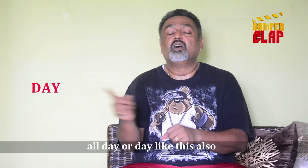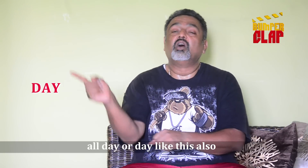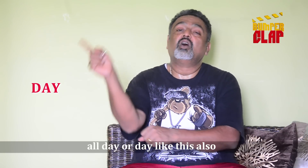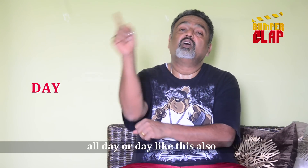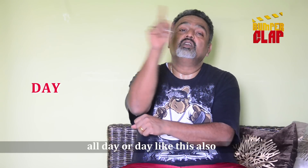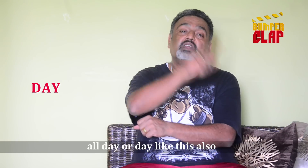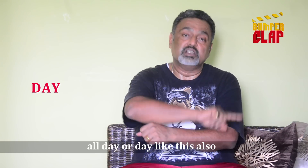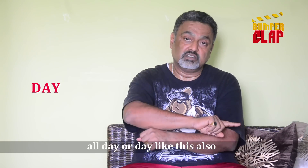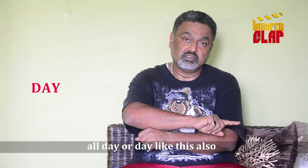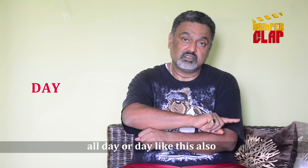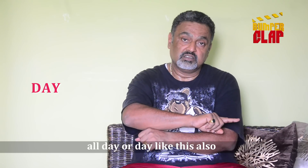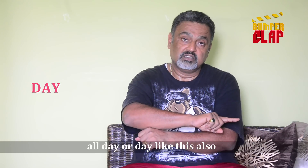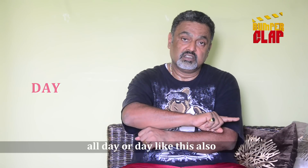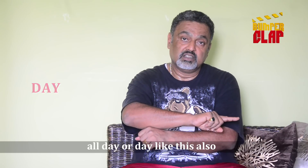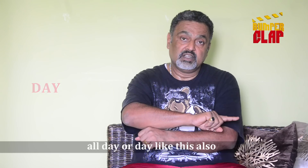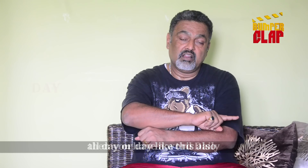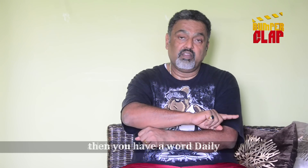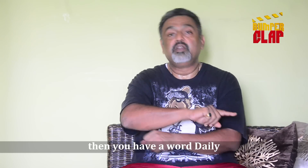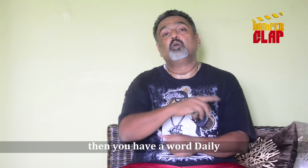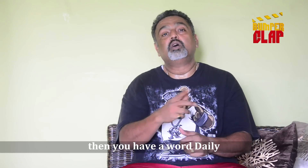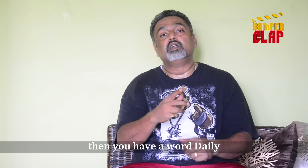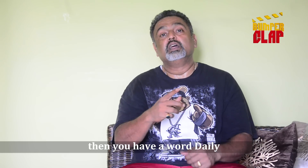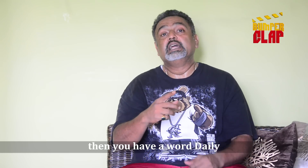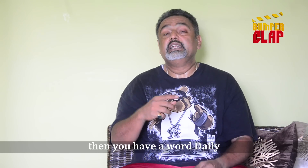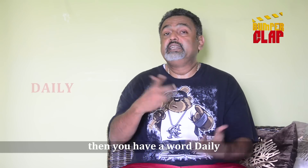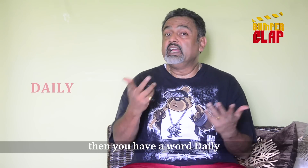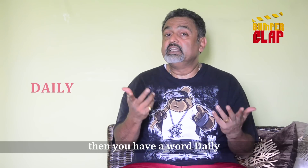all day let me have a word daily